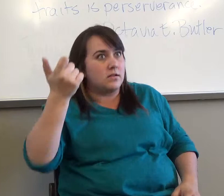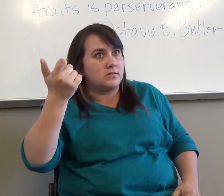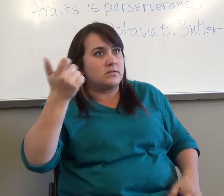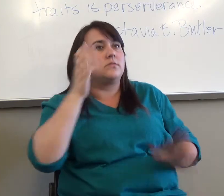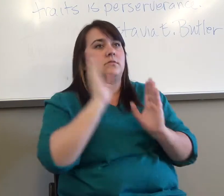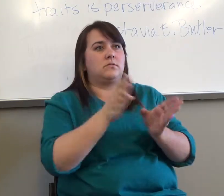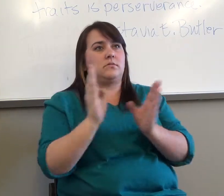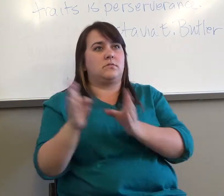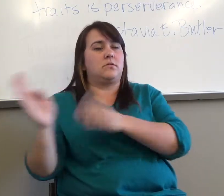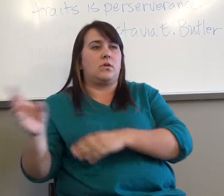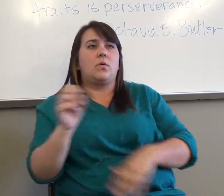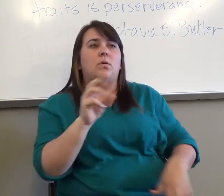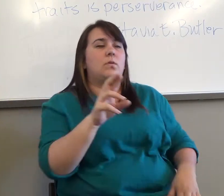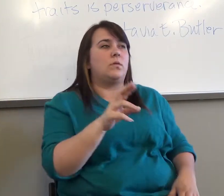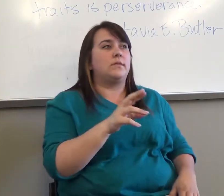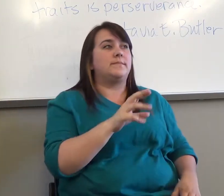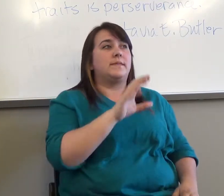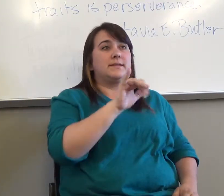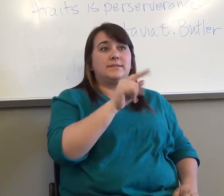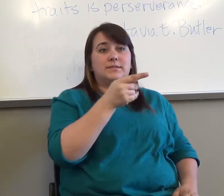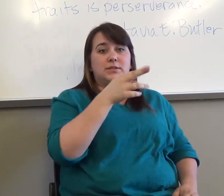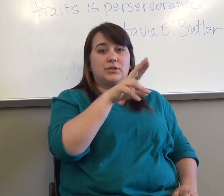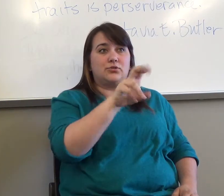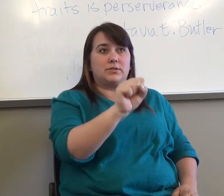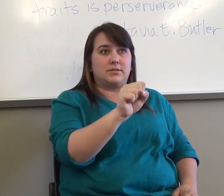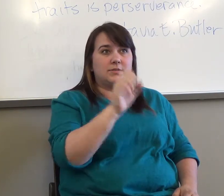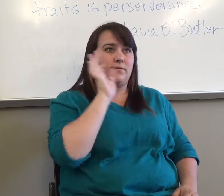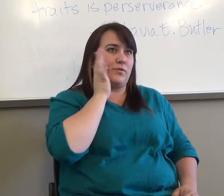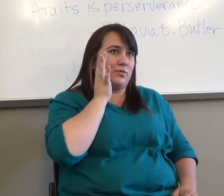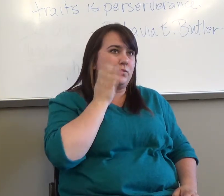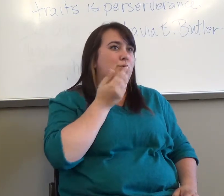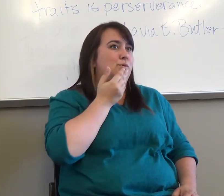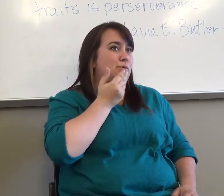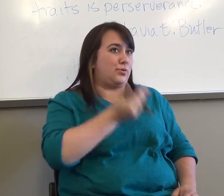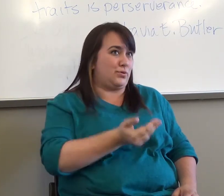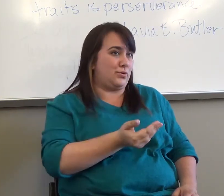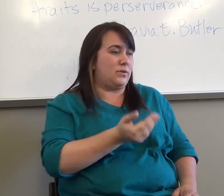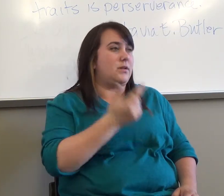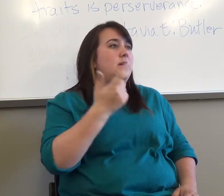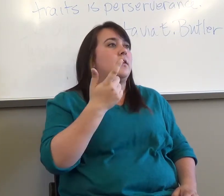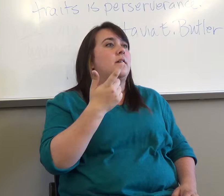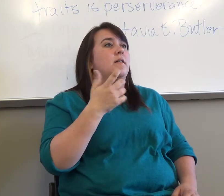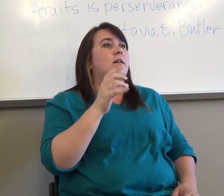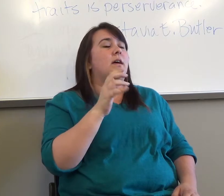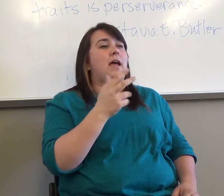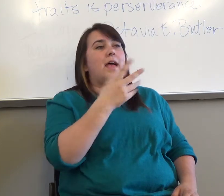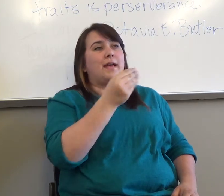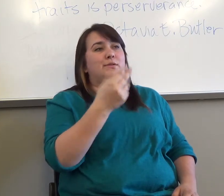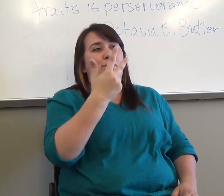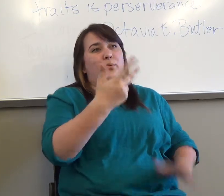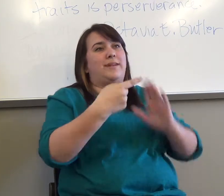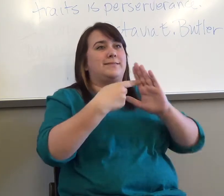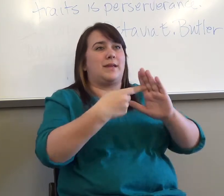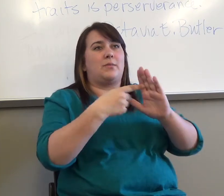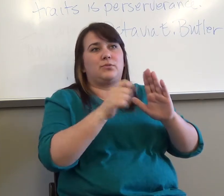Citrus fruits are a good source of vitamin C, and 3 examples are grapefruit, lemons, and oranges.